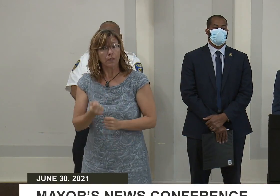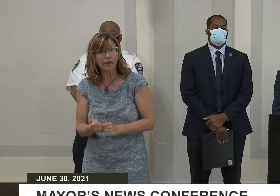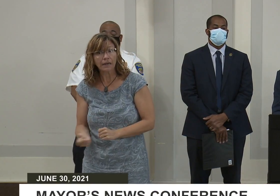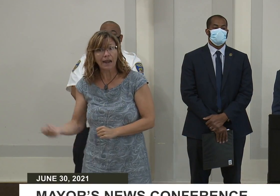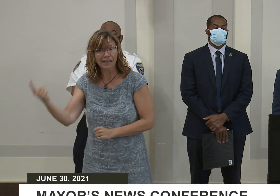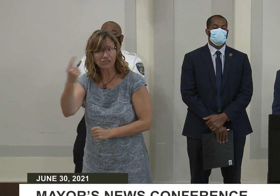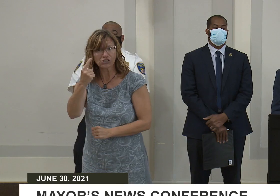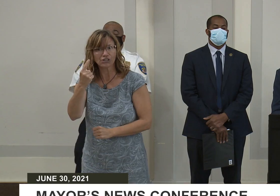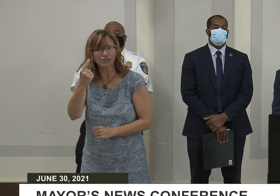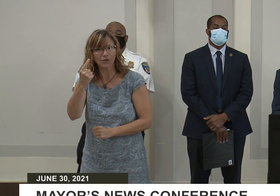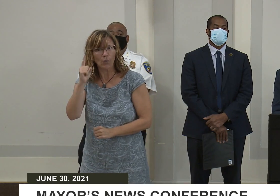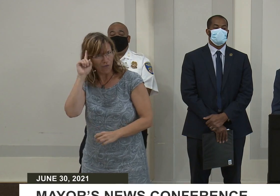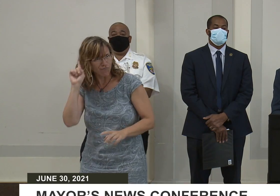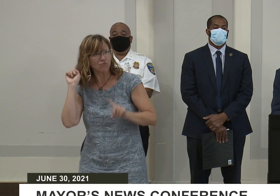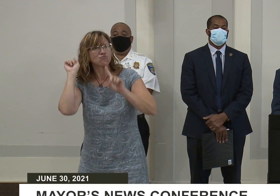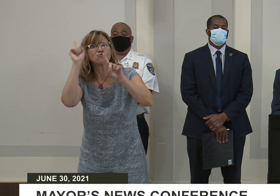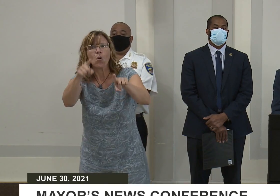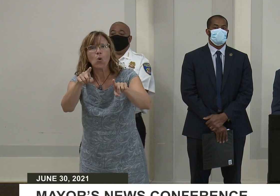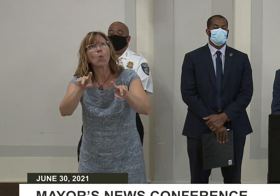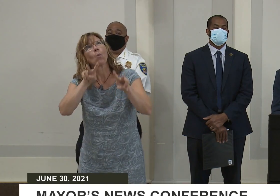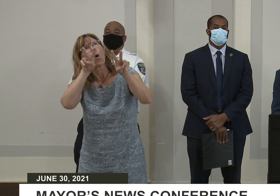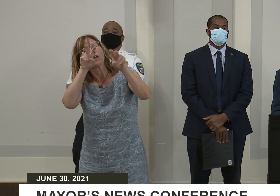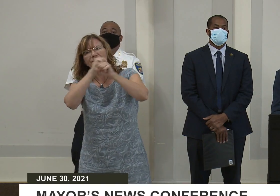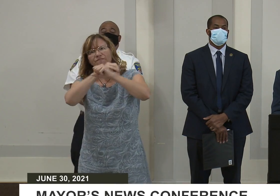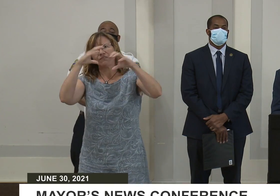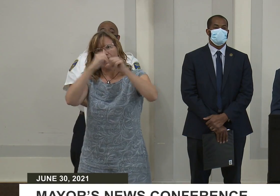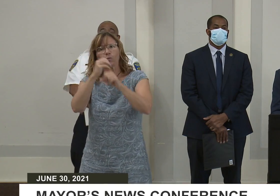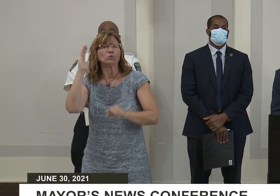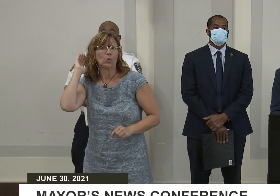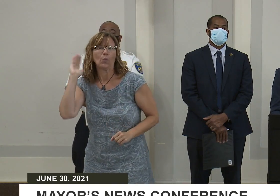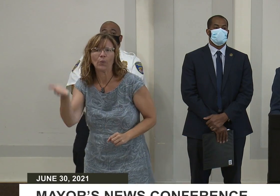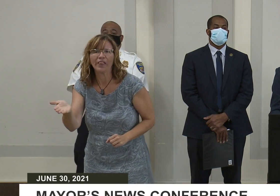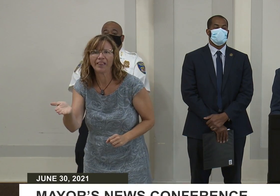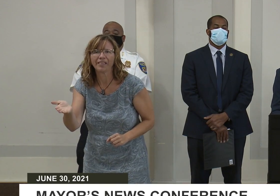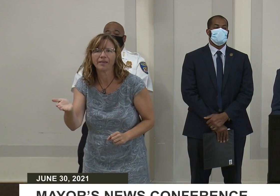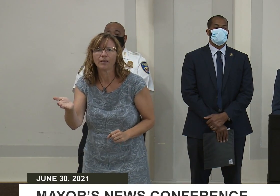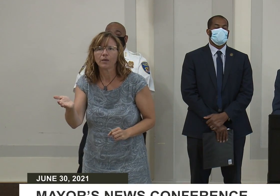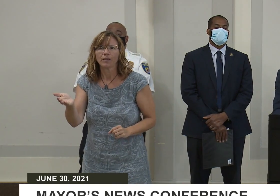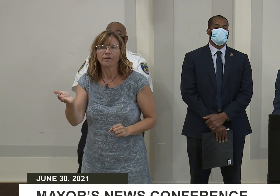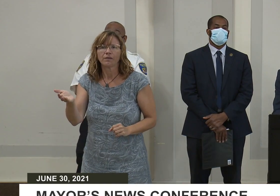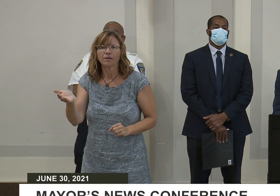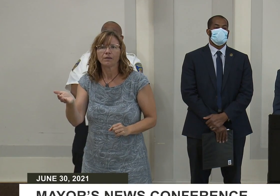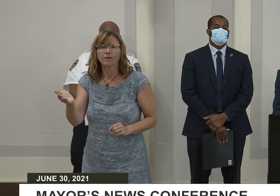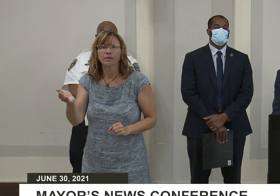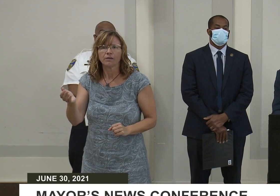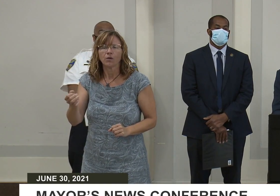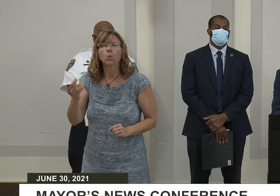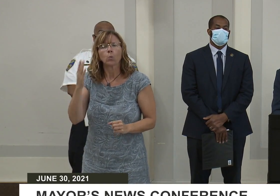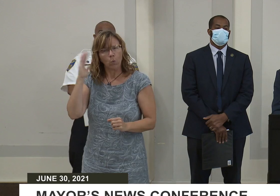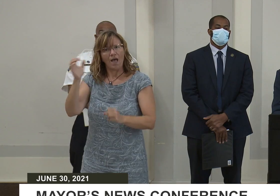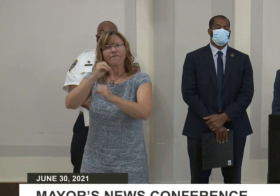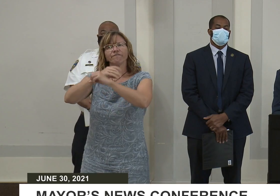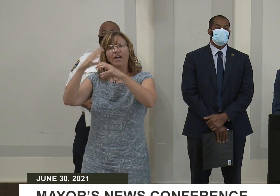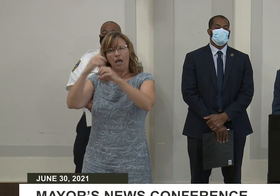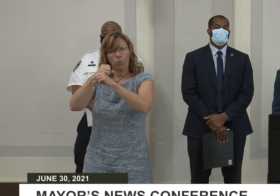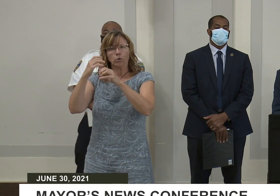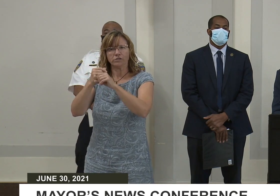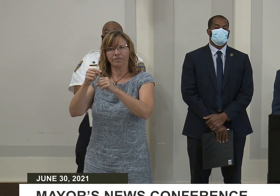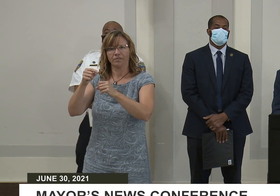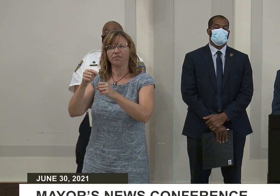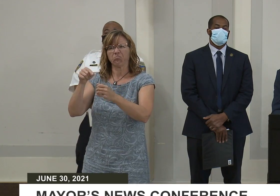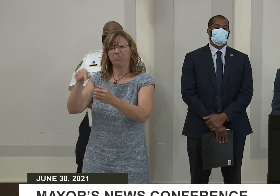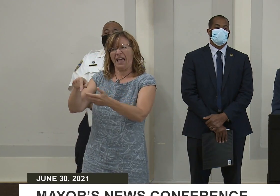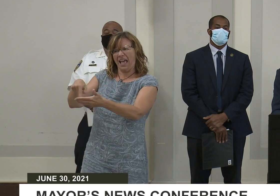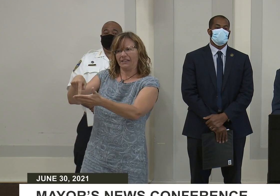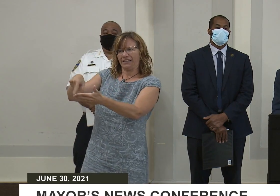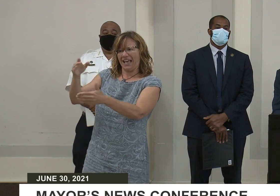very optimistic that we will, before the summer is out, get to see some sort of a fireworks display here. But as we think about